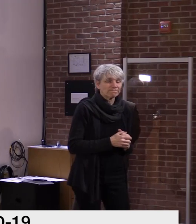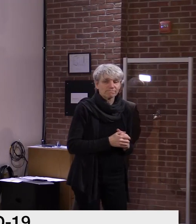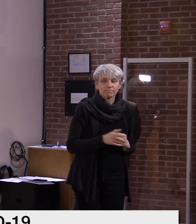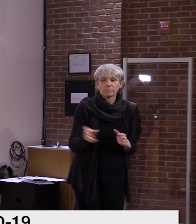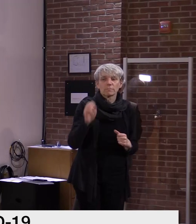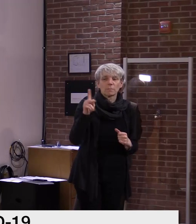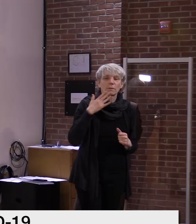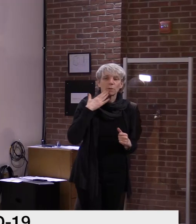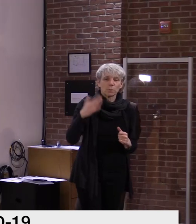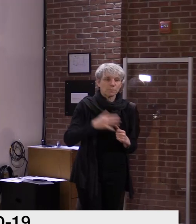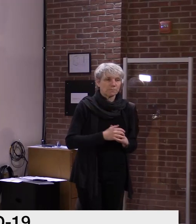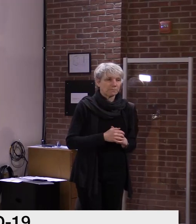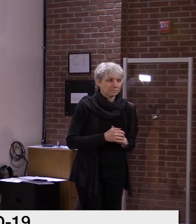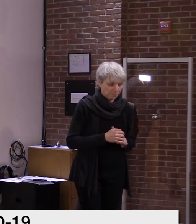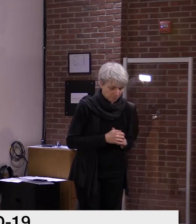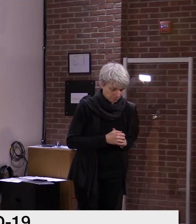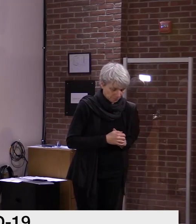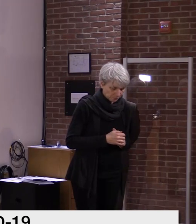All right, great. Thank you, Governor.